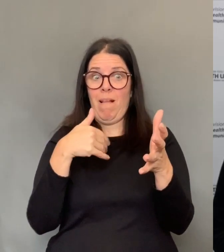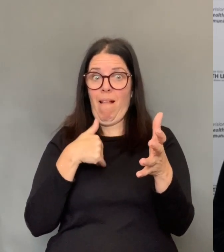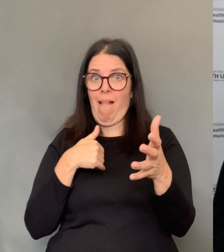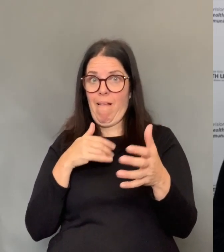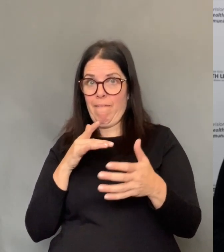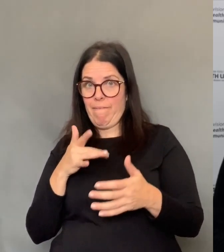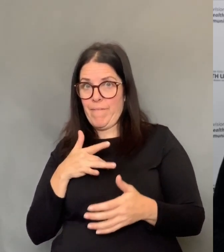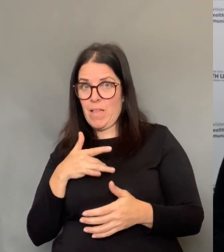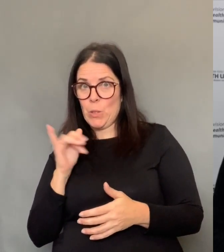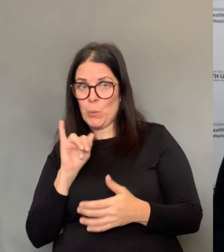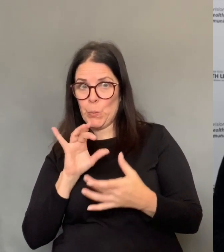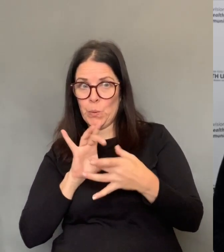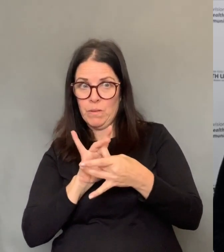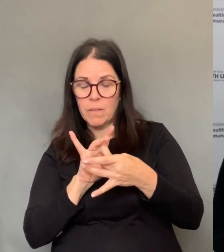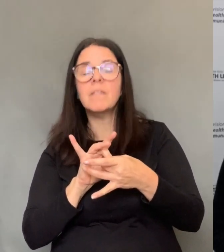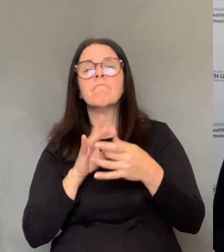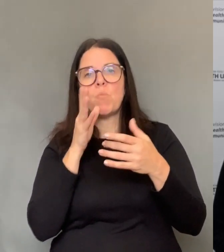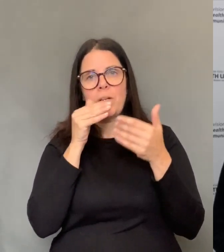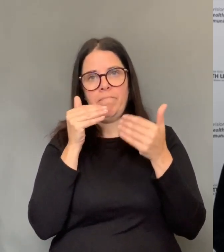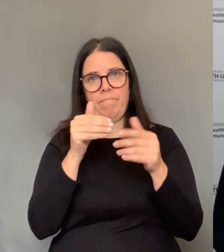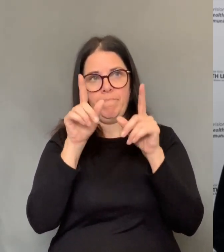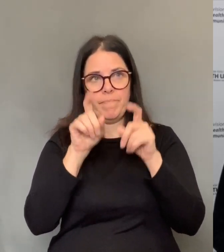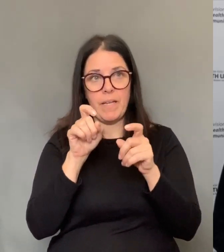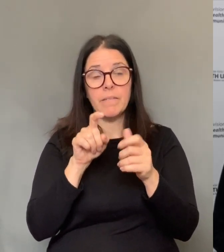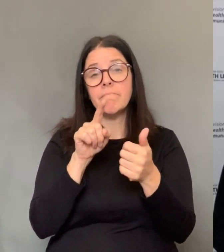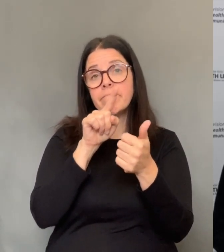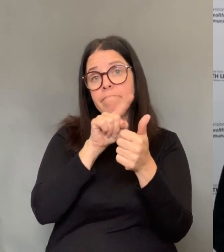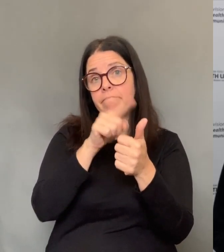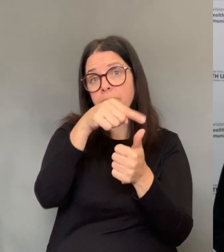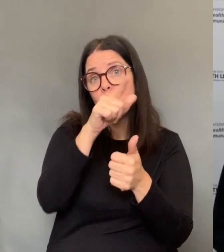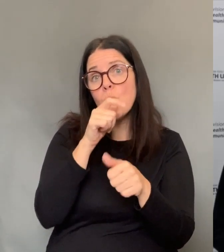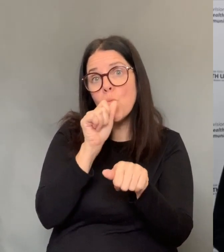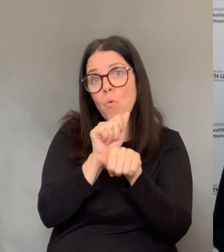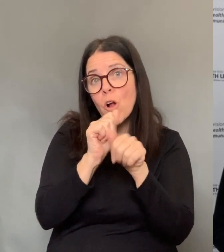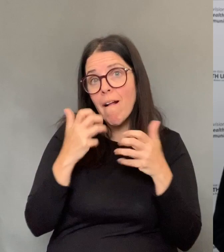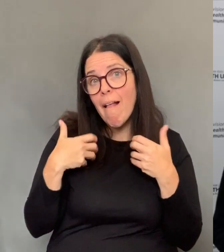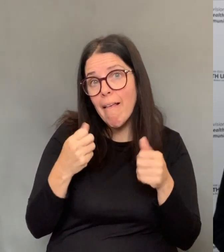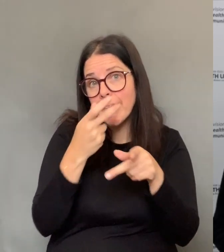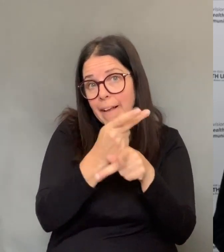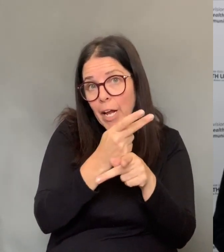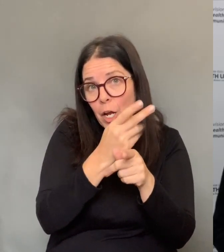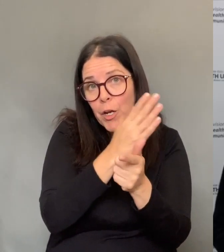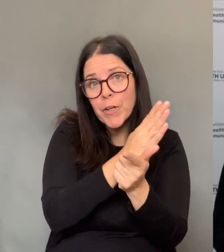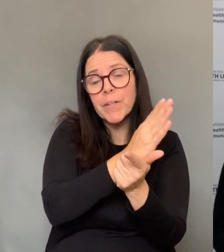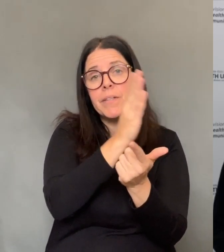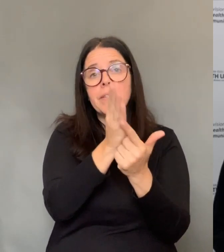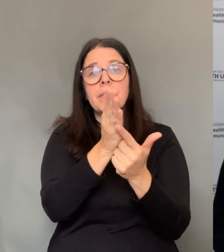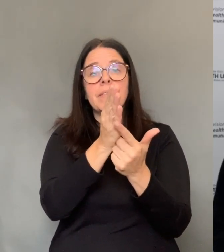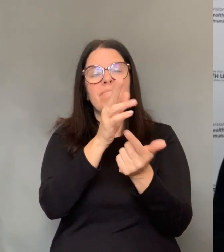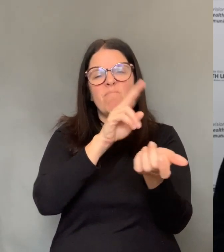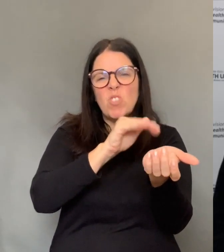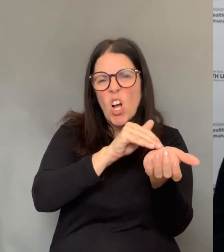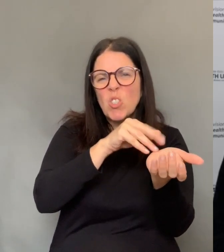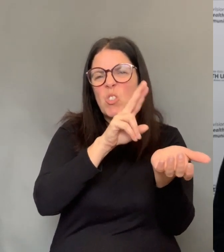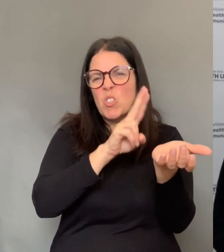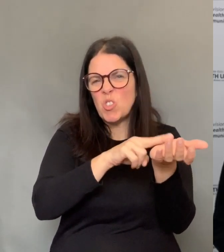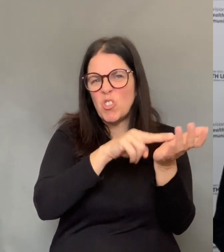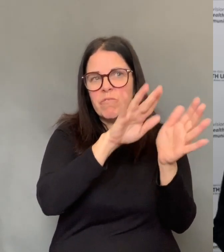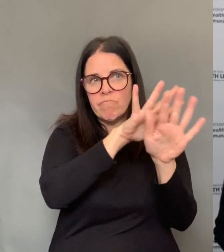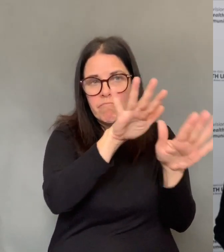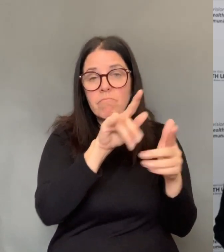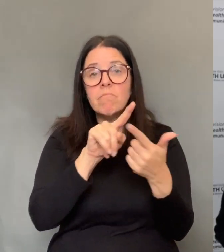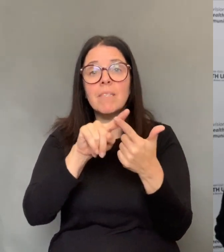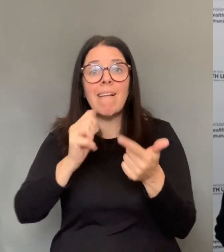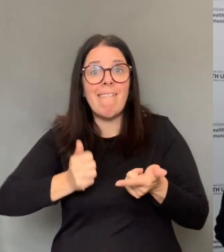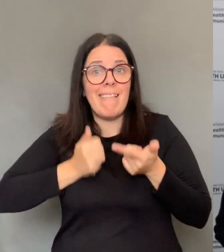online self-assessment tool available at ontario.ca, contact Telehealth Ontario, or